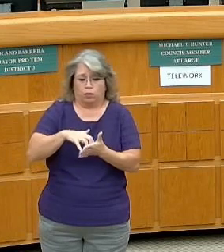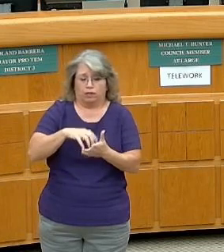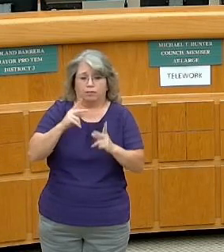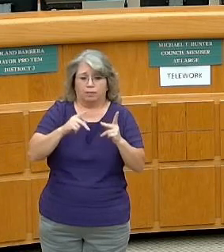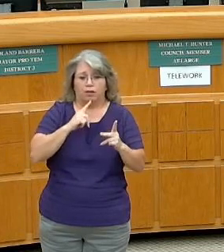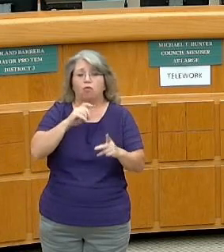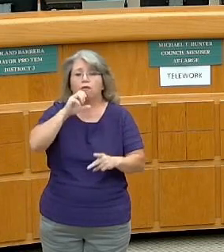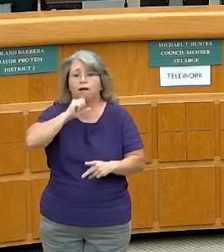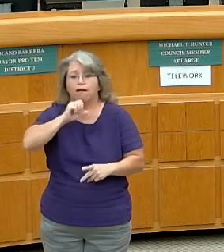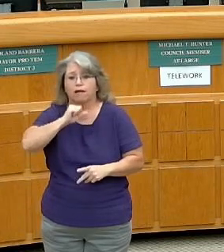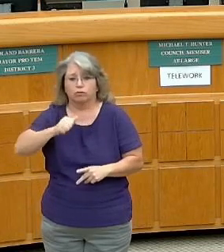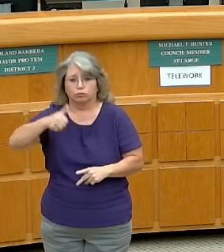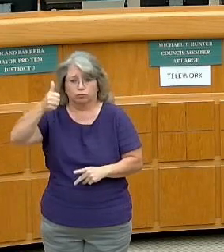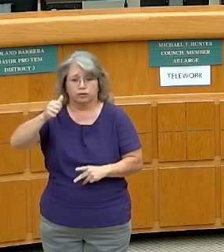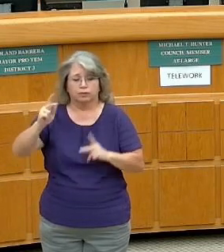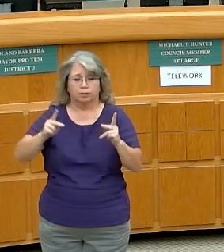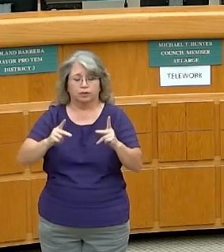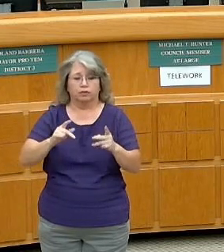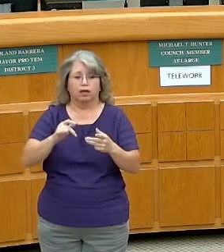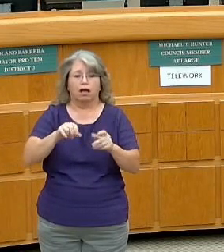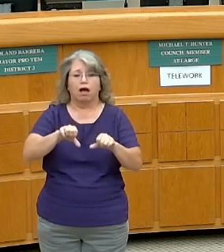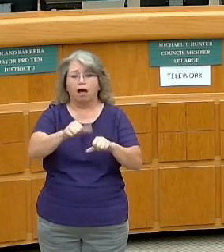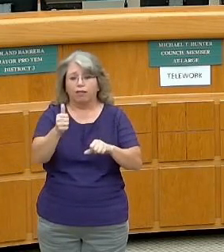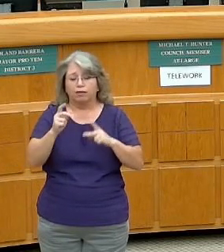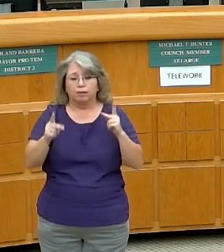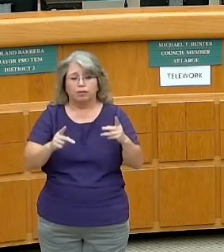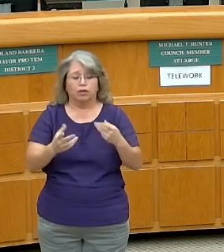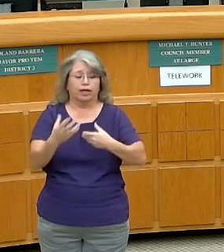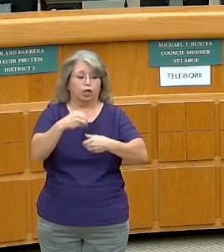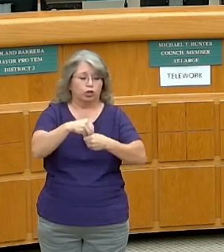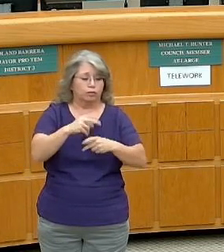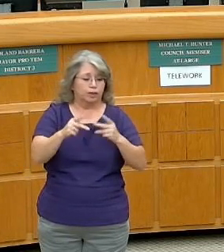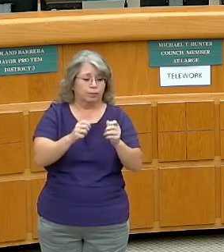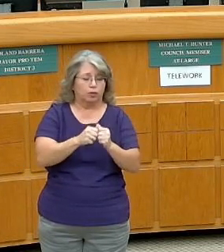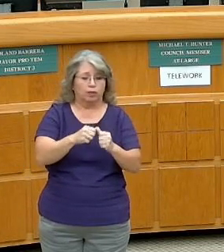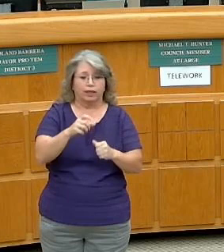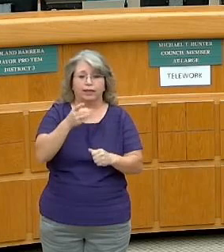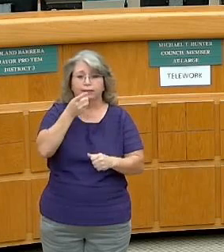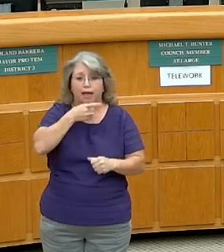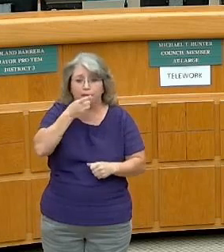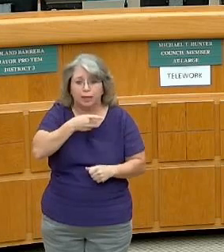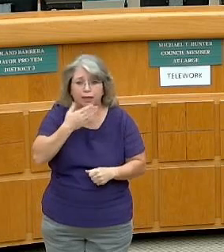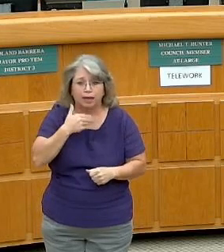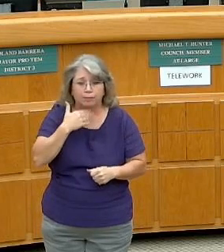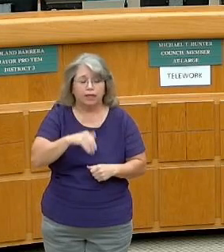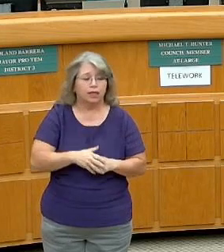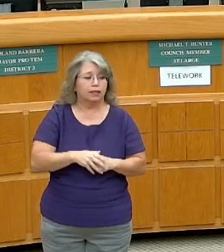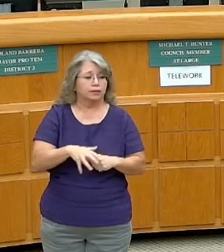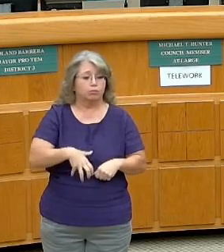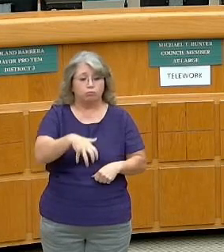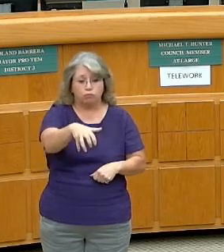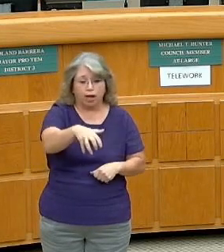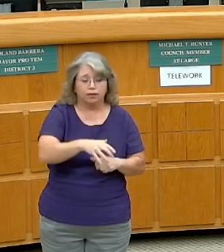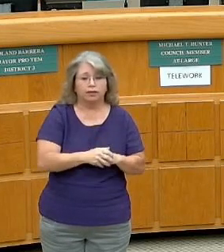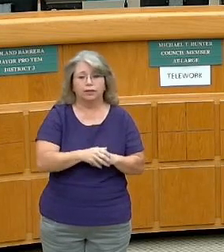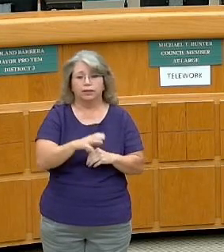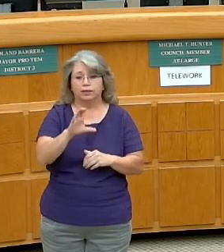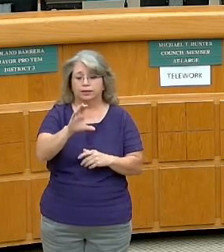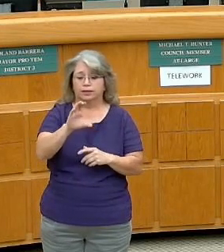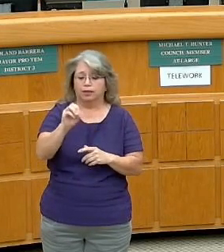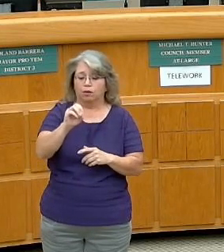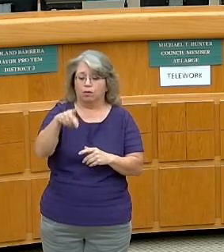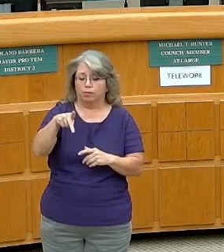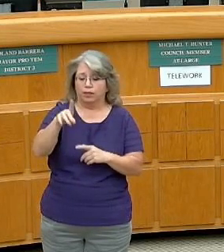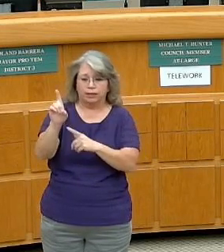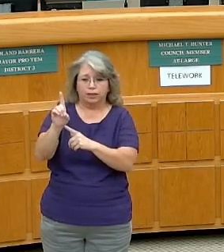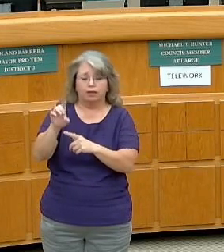community includes persons with diabetes, hypertension, pregnant, chronic obstructive pulmonary diseases, or